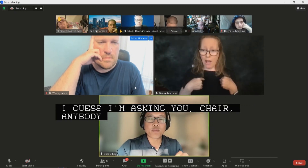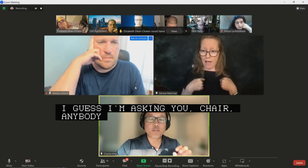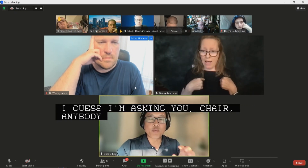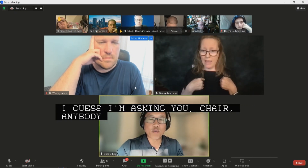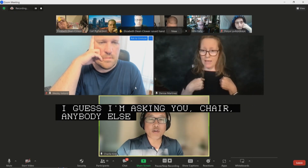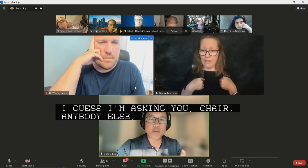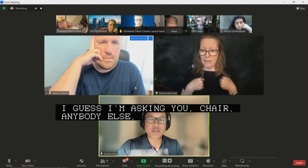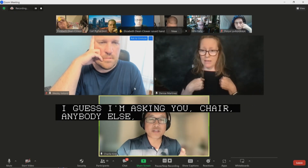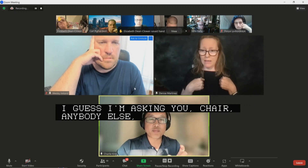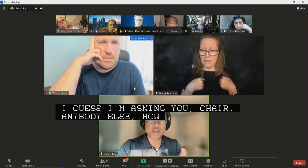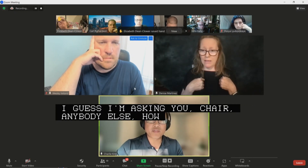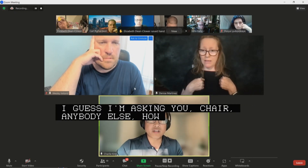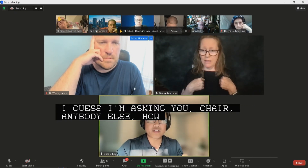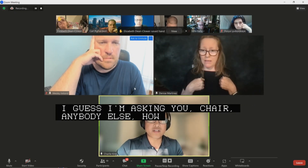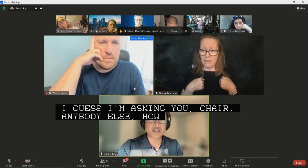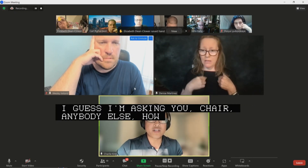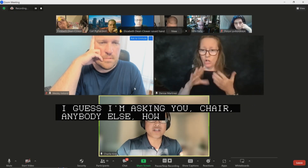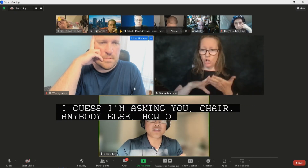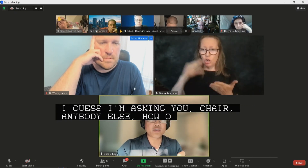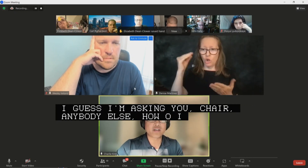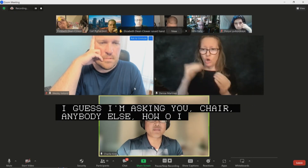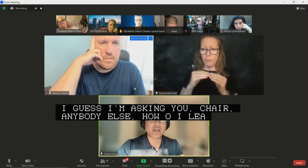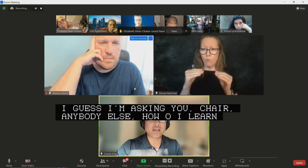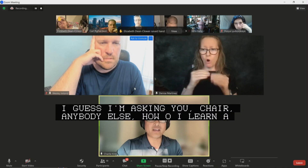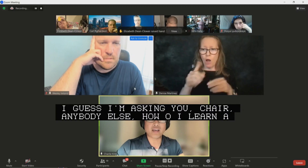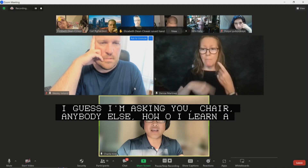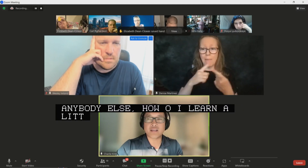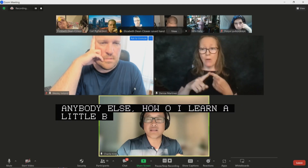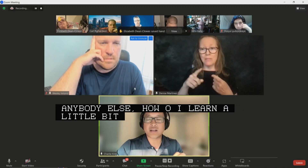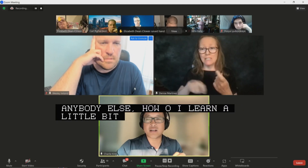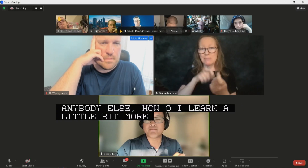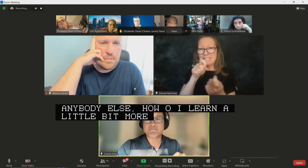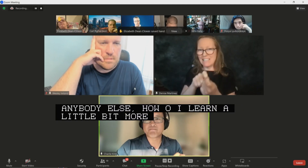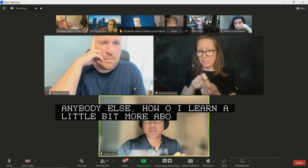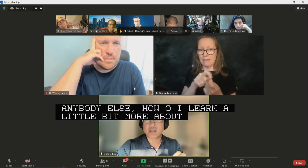learn a little bit more about the specific legislation so I can make a